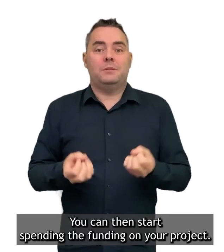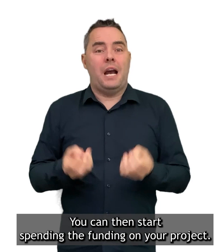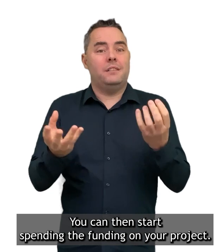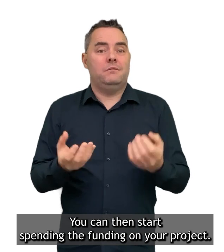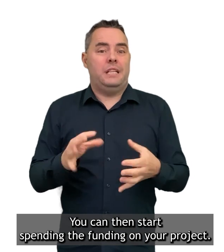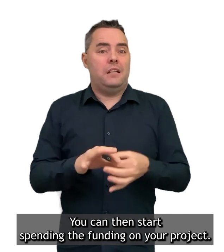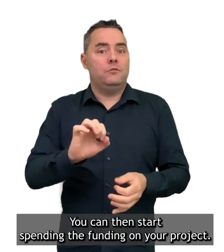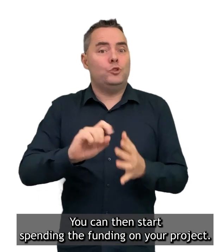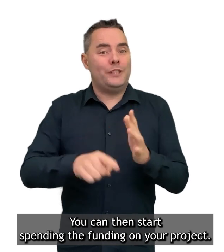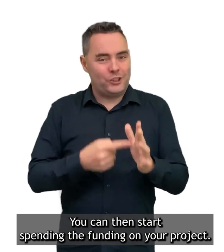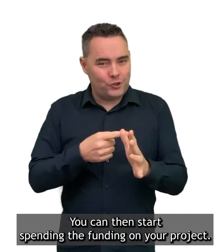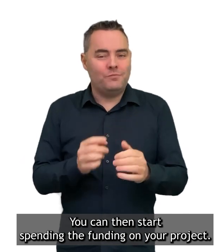your project.